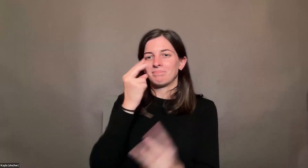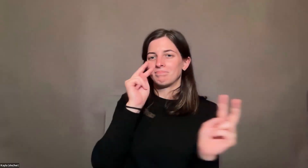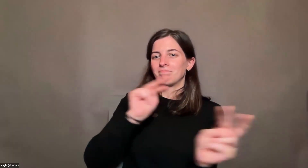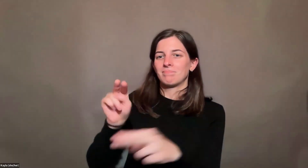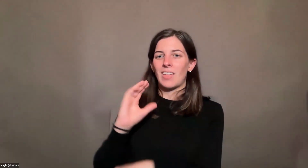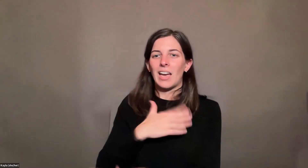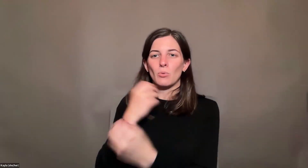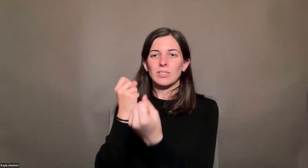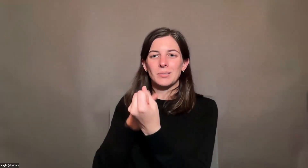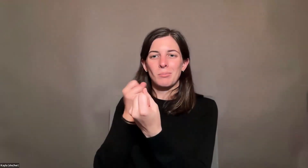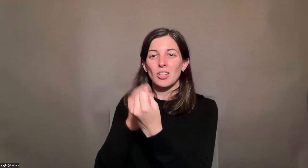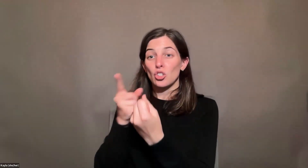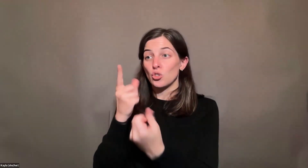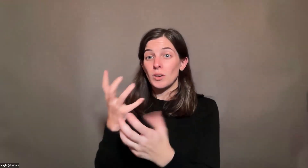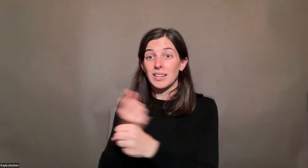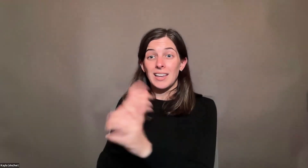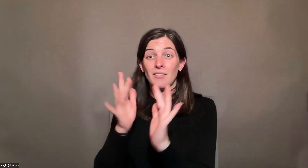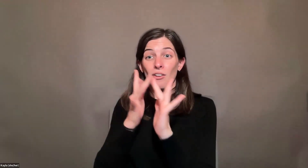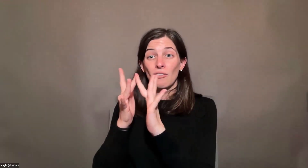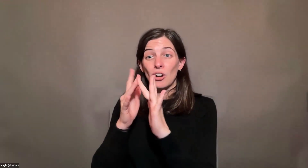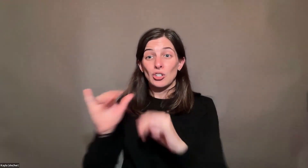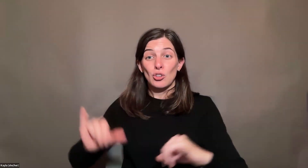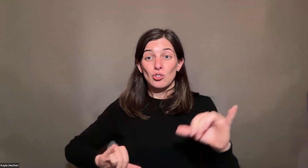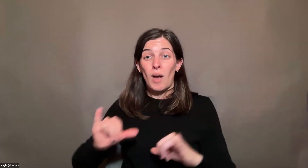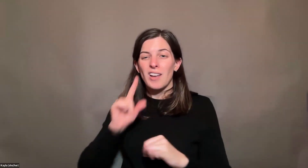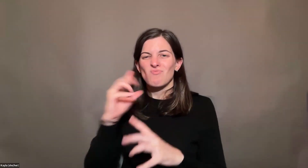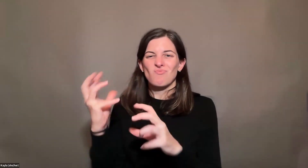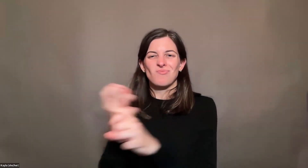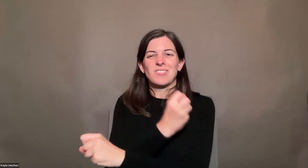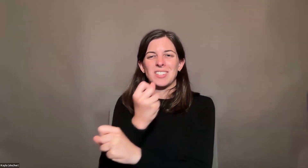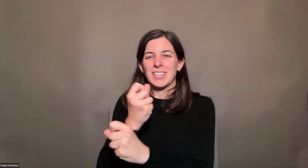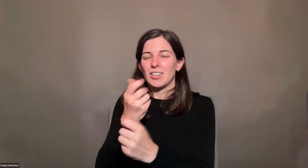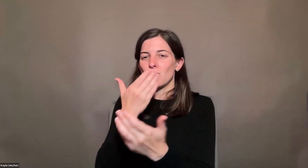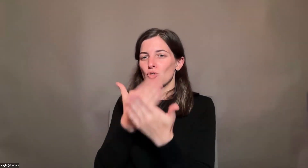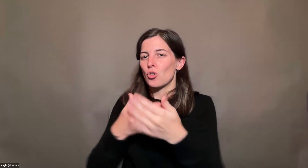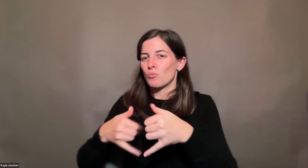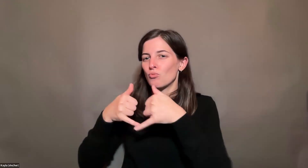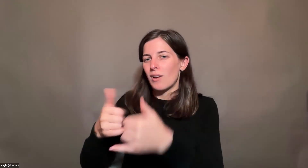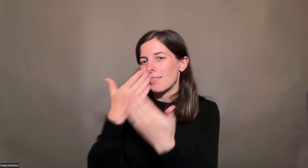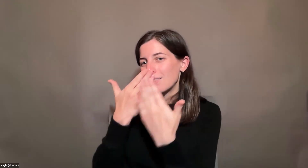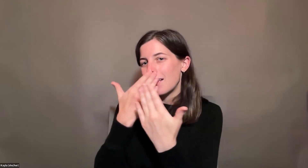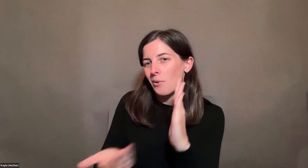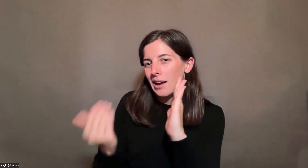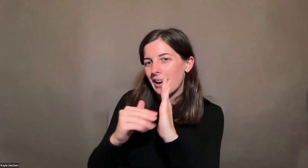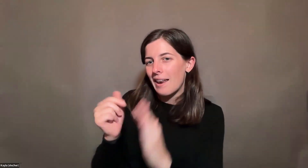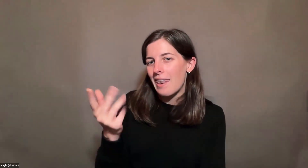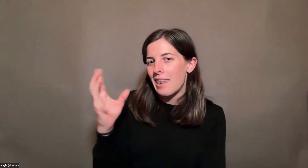grab virtual swag and enter for a chance to win great prizes. Thank you again, Anam, and I'll see